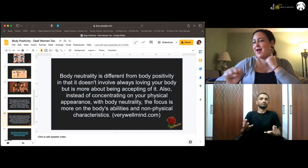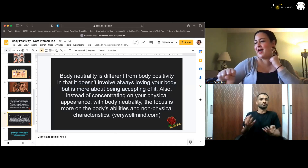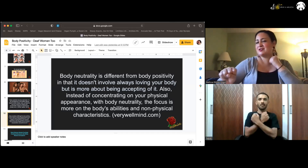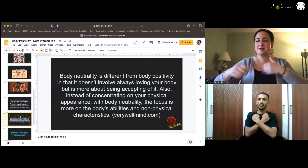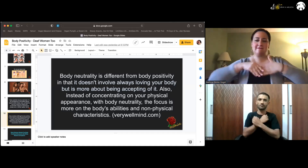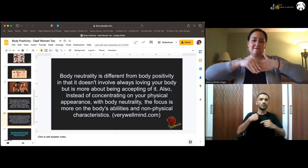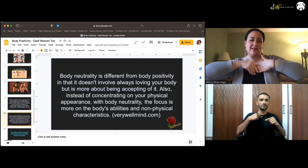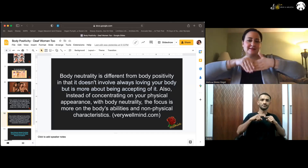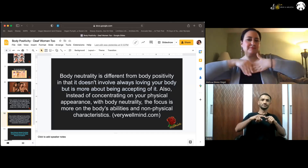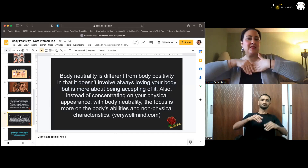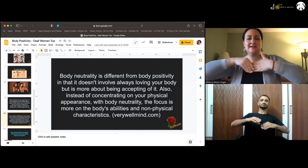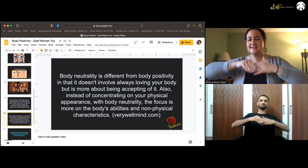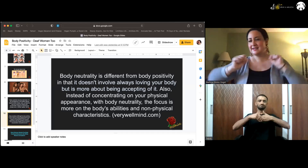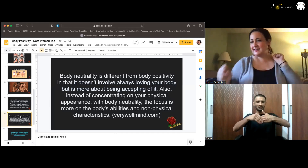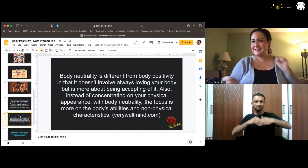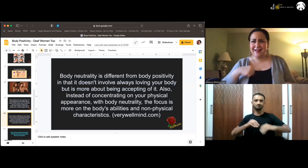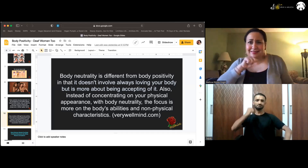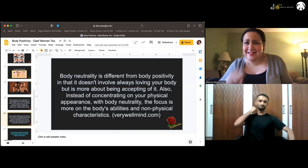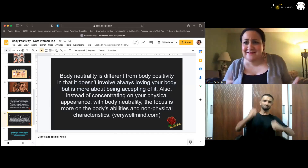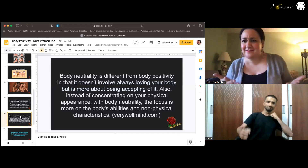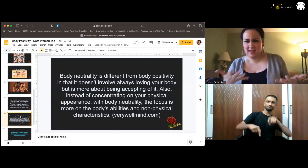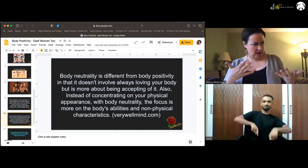Yoga. I love to do yoga.